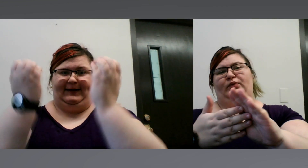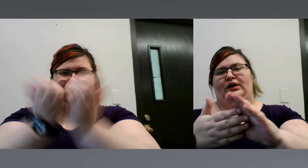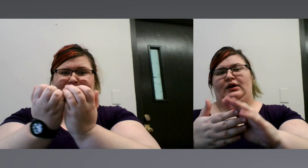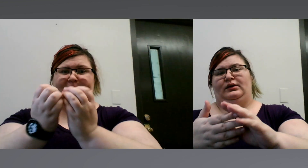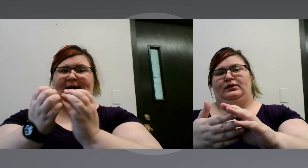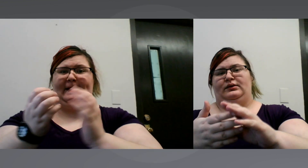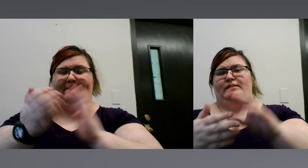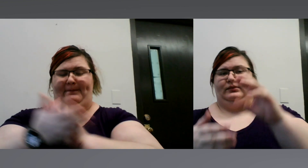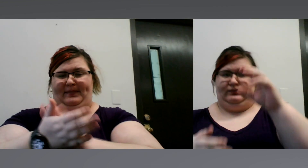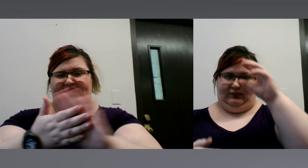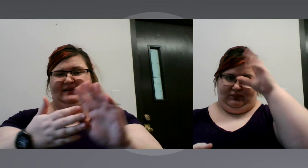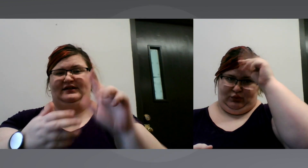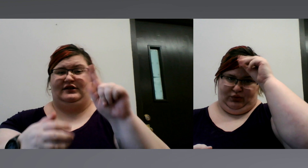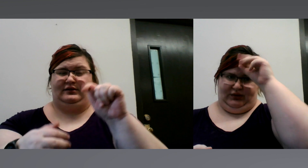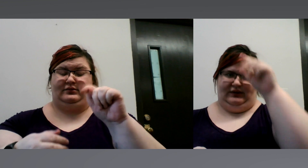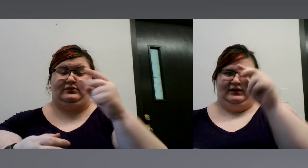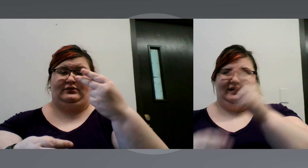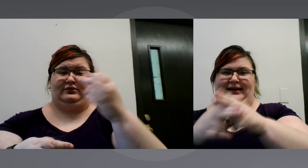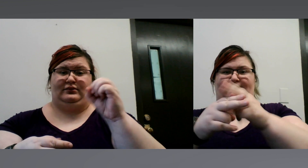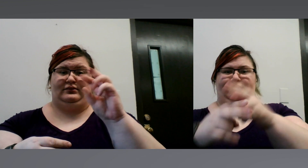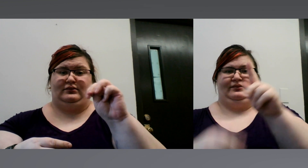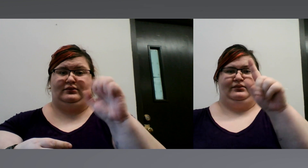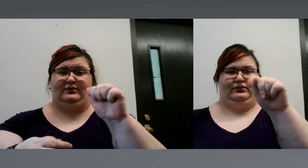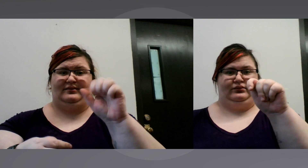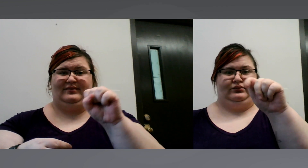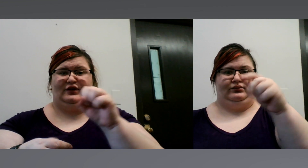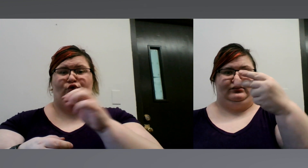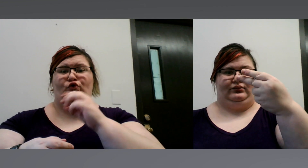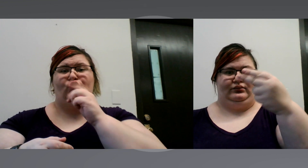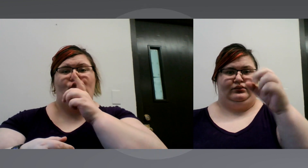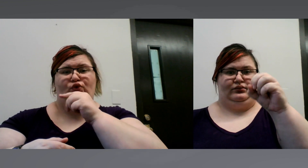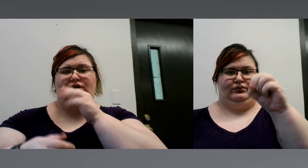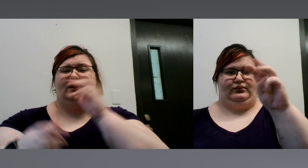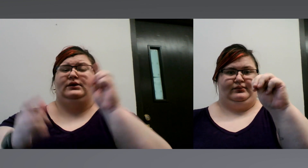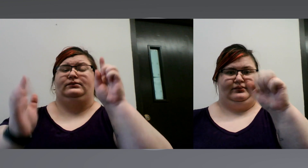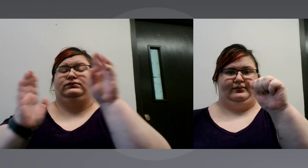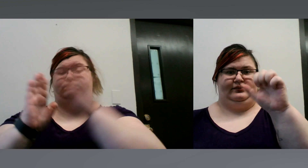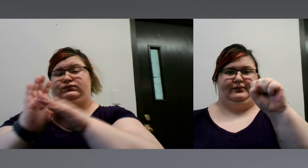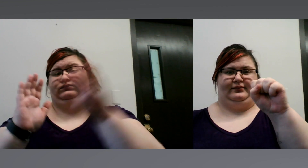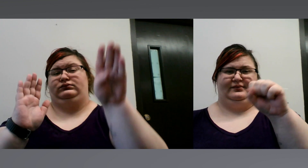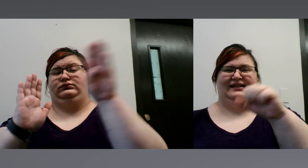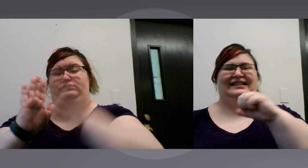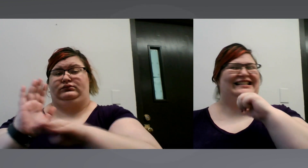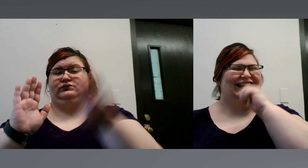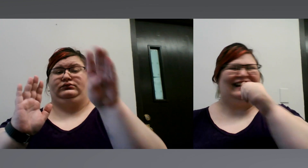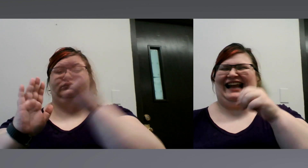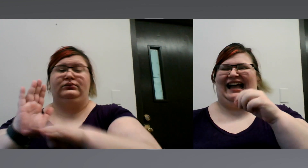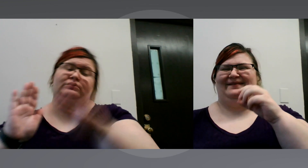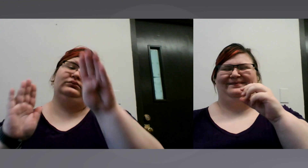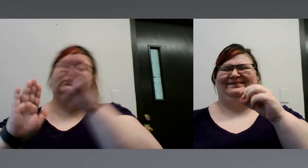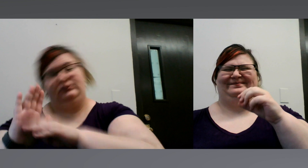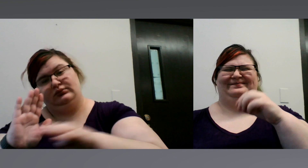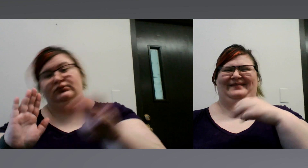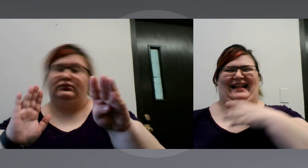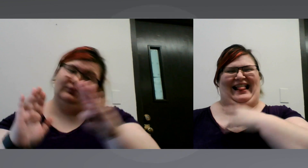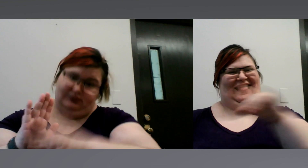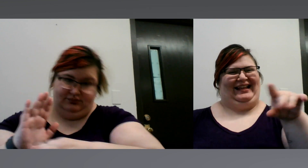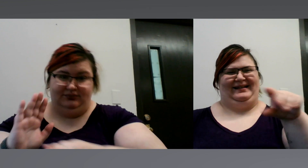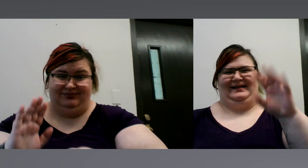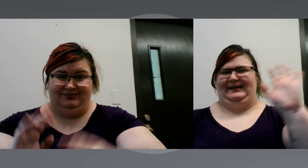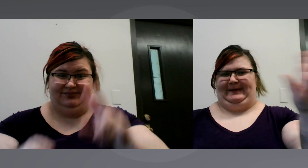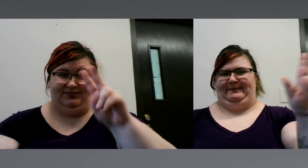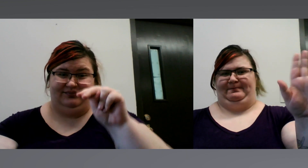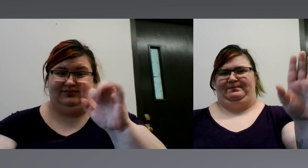In this, we need to show that there is a problem. The problem is Adam death, which causes a